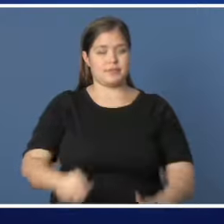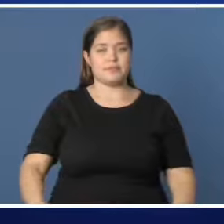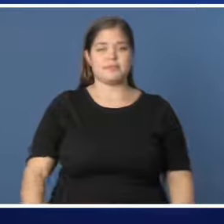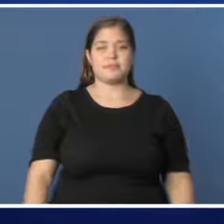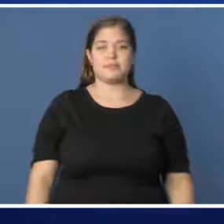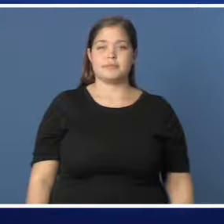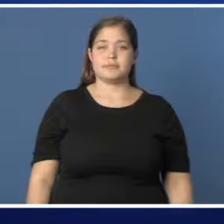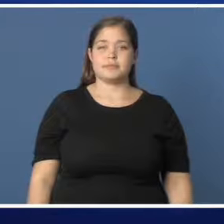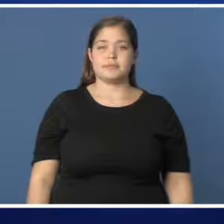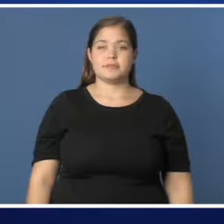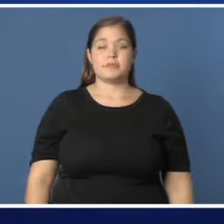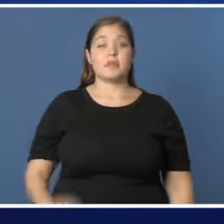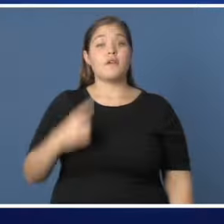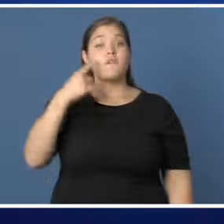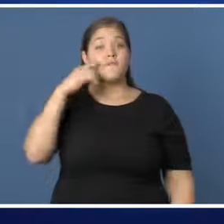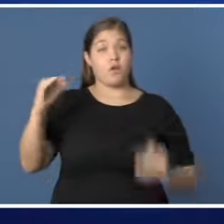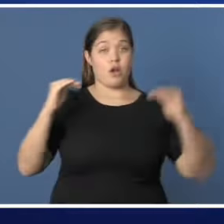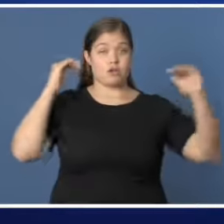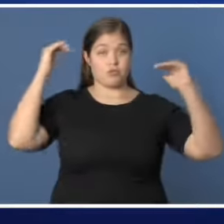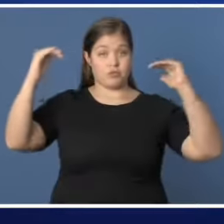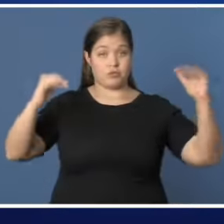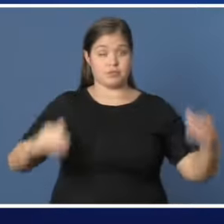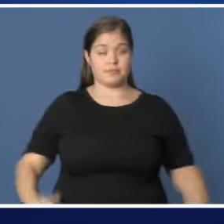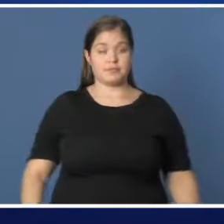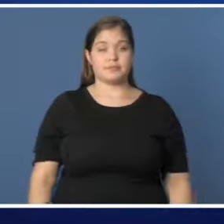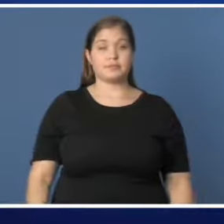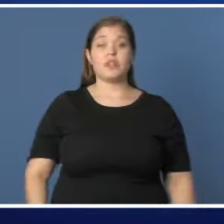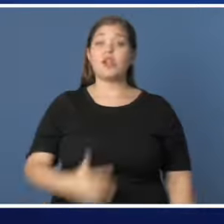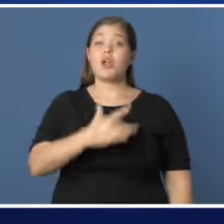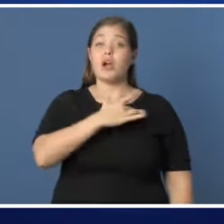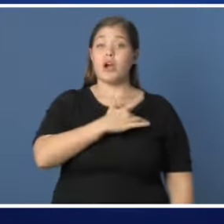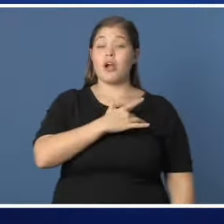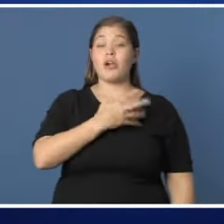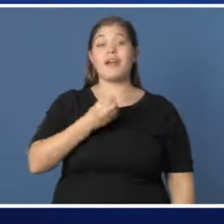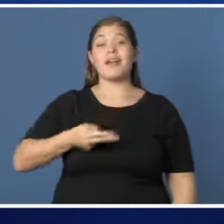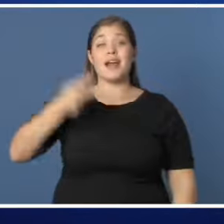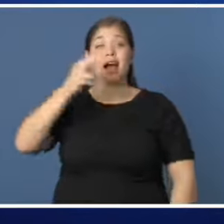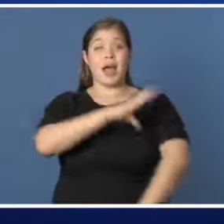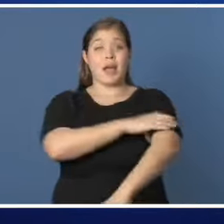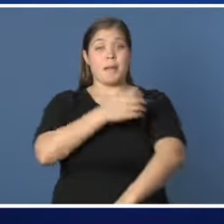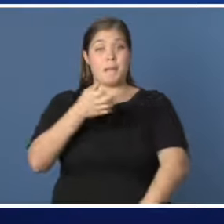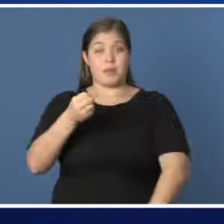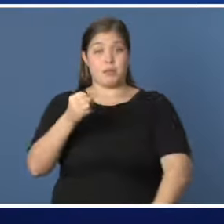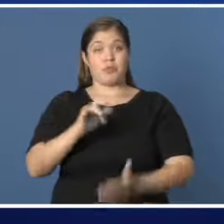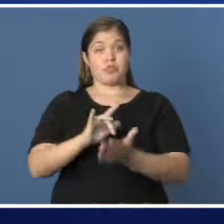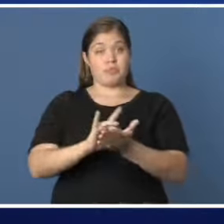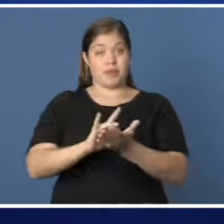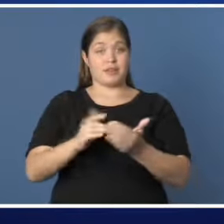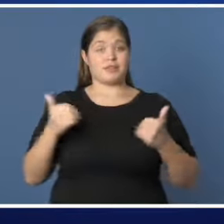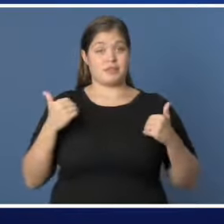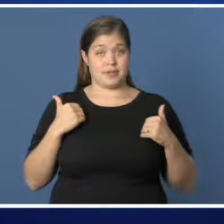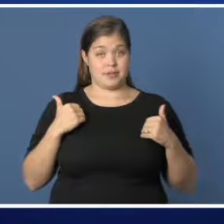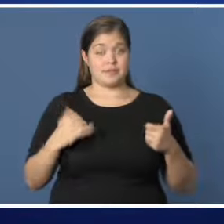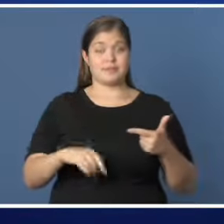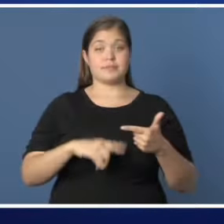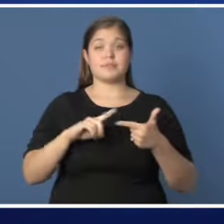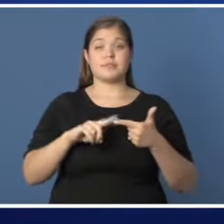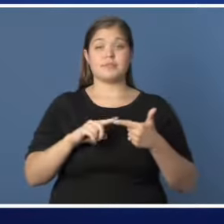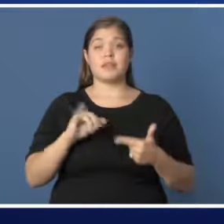medications. For adults, heart and high blood pressure medication,